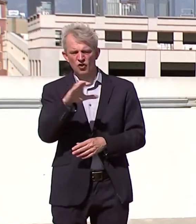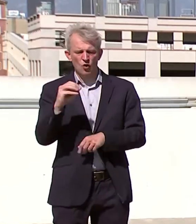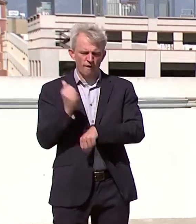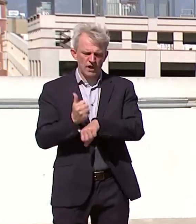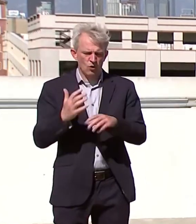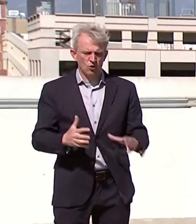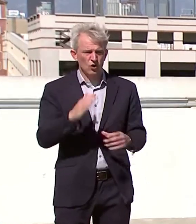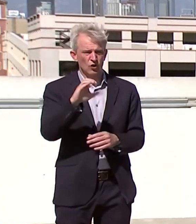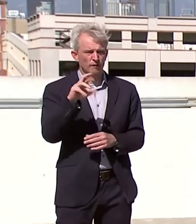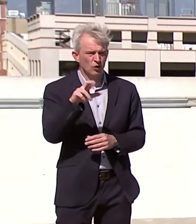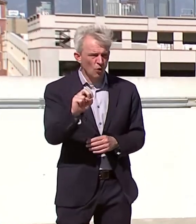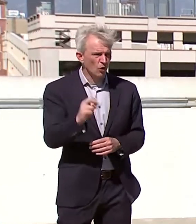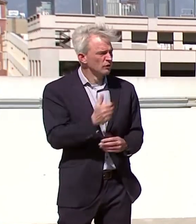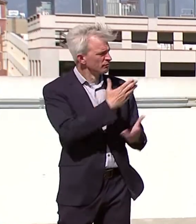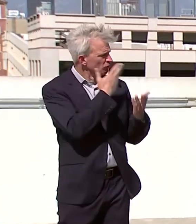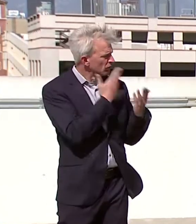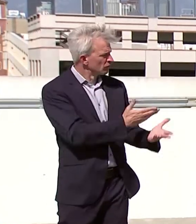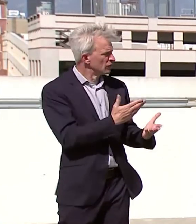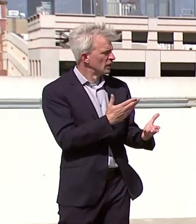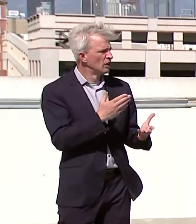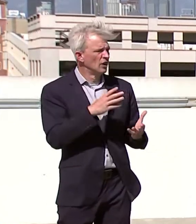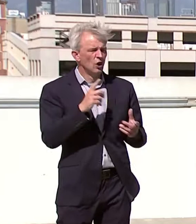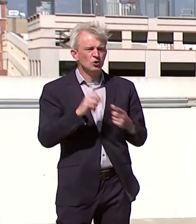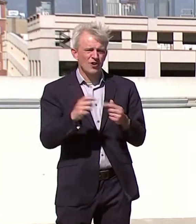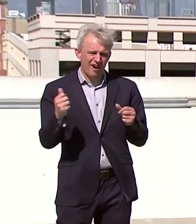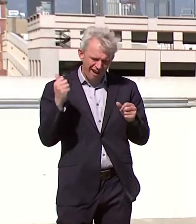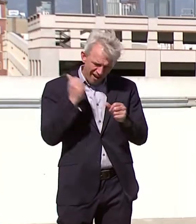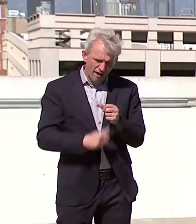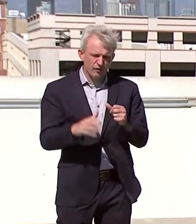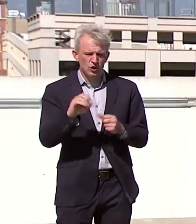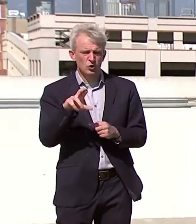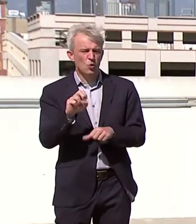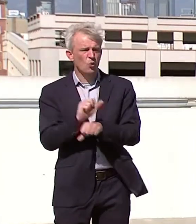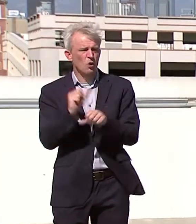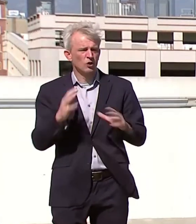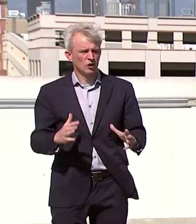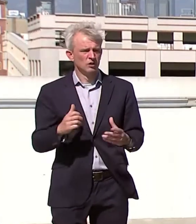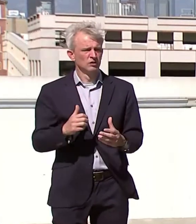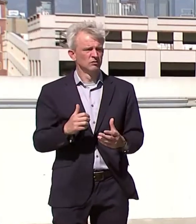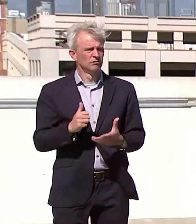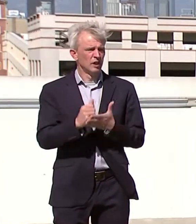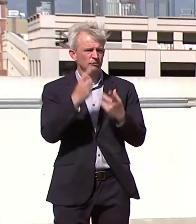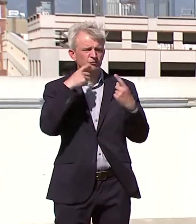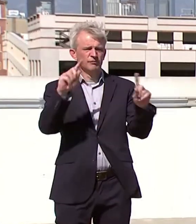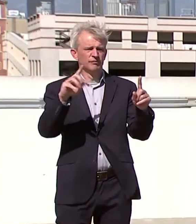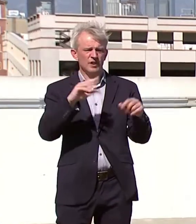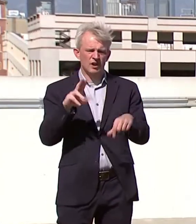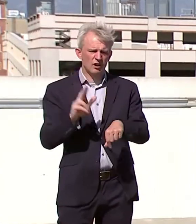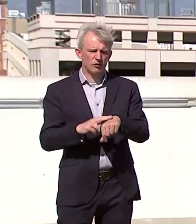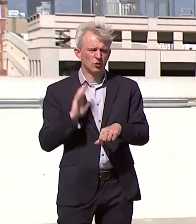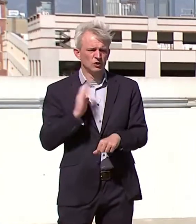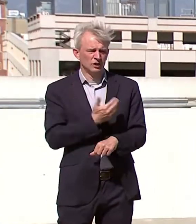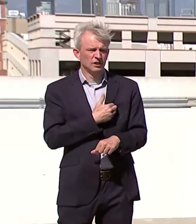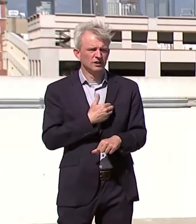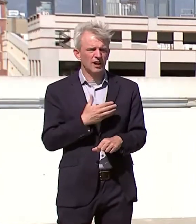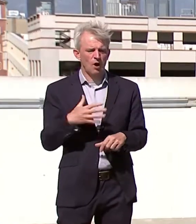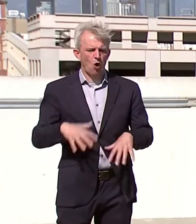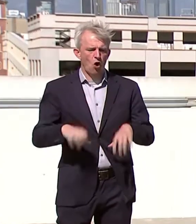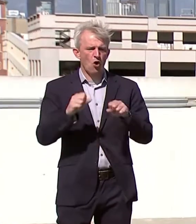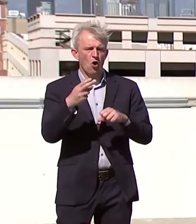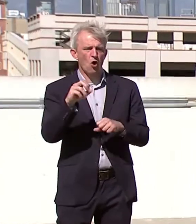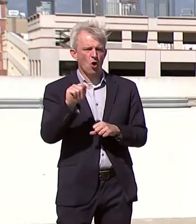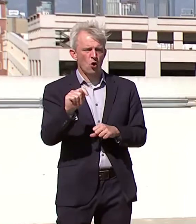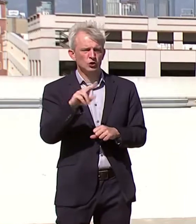to you and to Ann Lee and to every CORE worker that has made this work. And of course, our host, our USC president, Carol Folt.